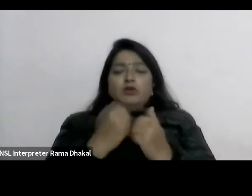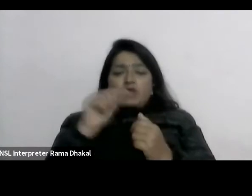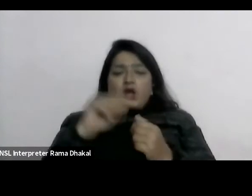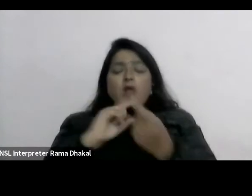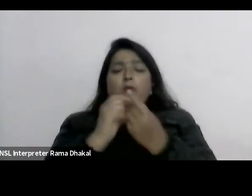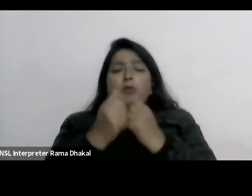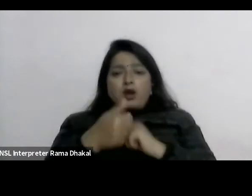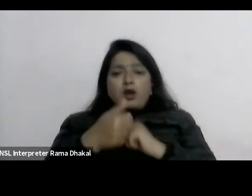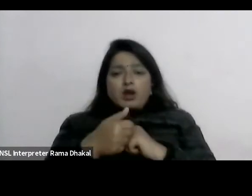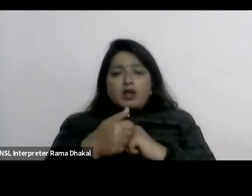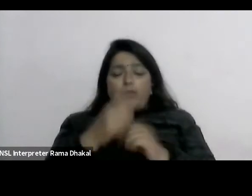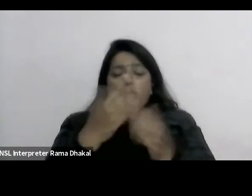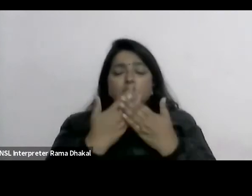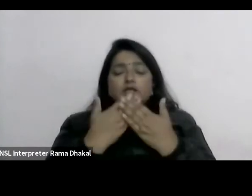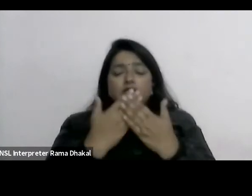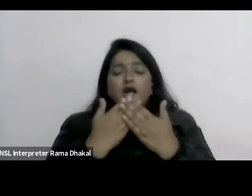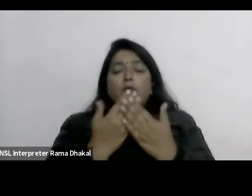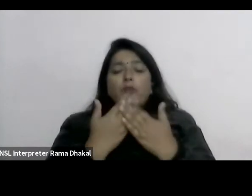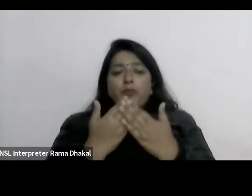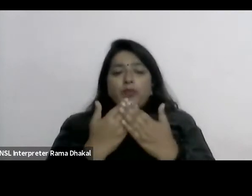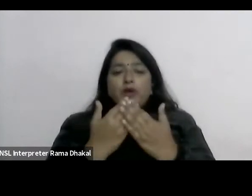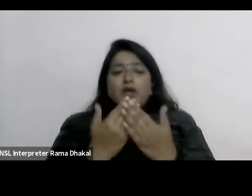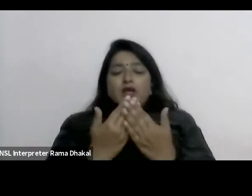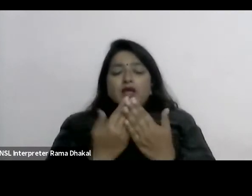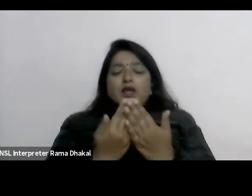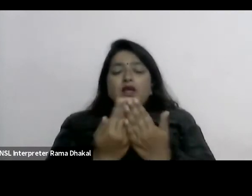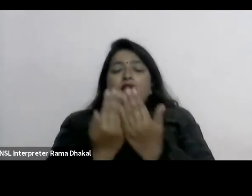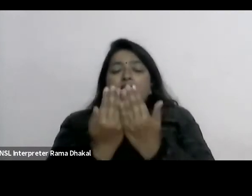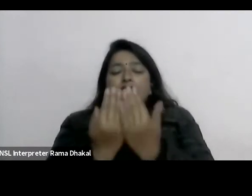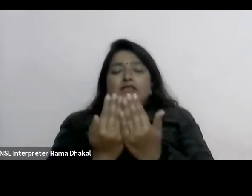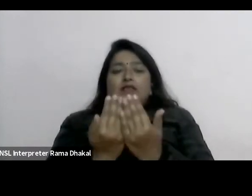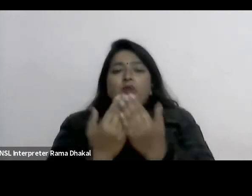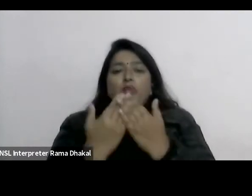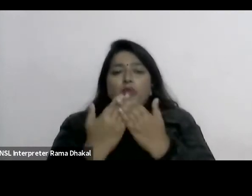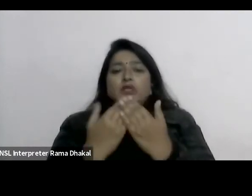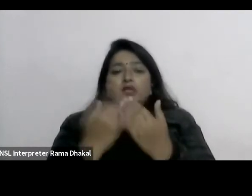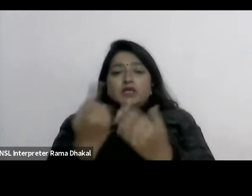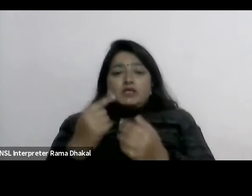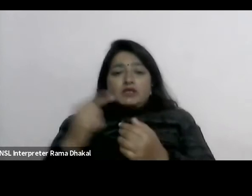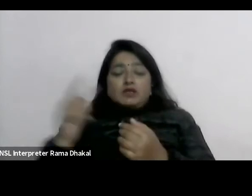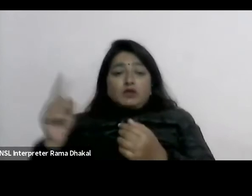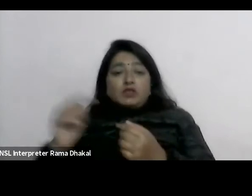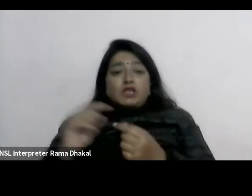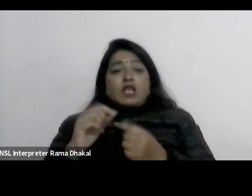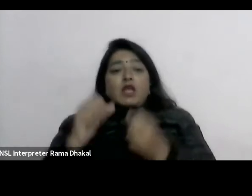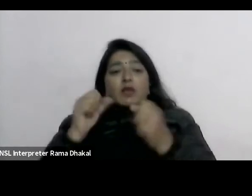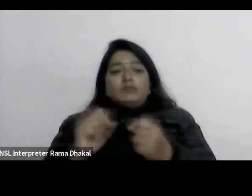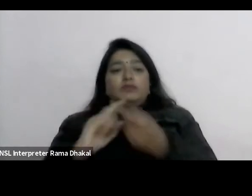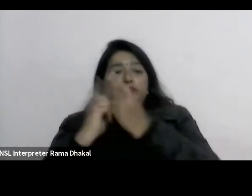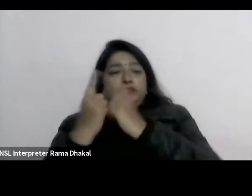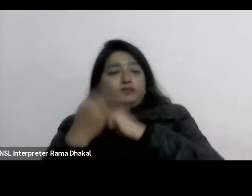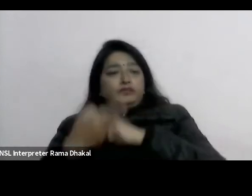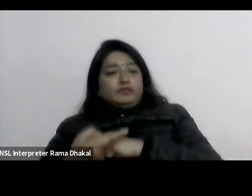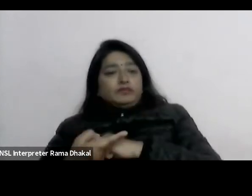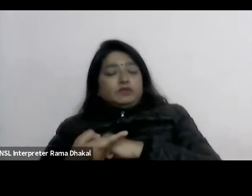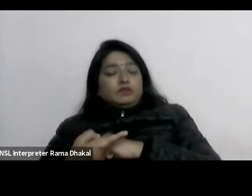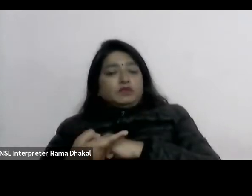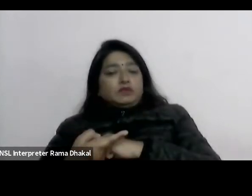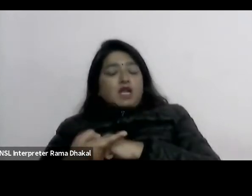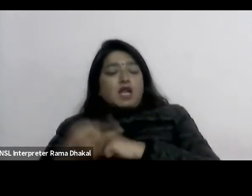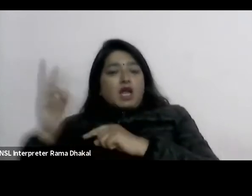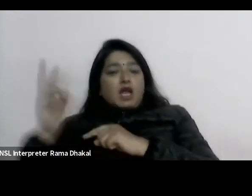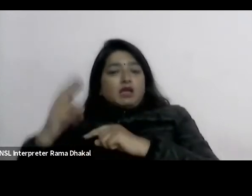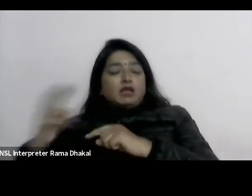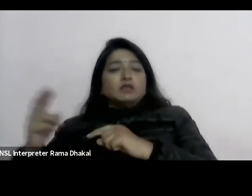just reading a book by Annie Ebel Fukushima on migrant crossings, on human trafficking in the US. And she